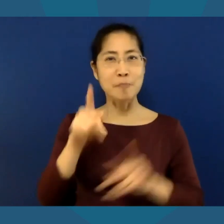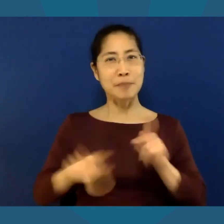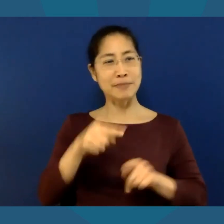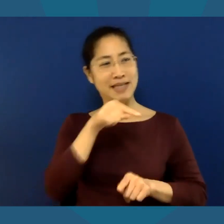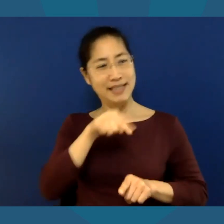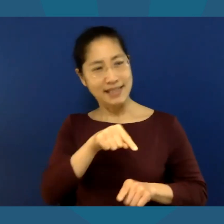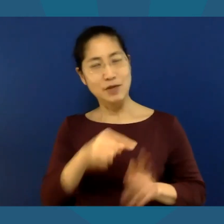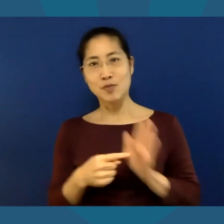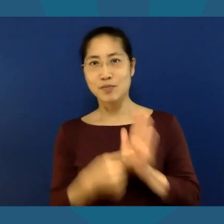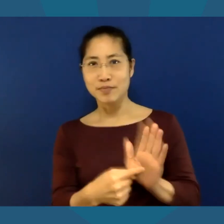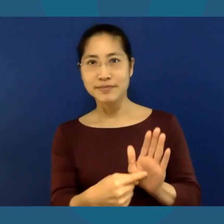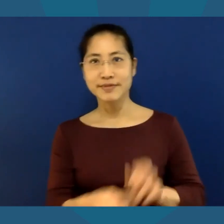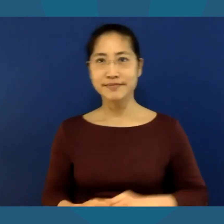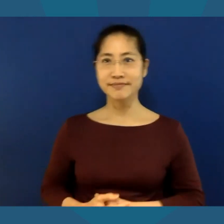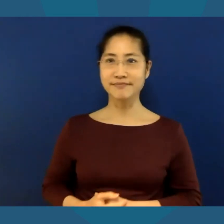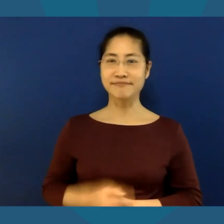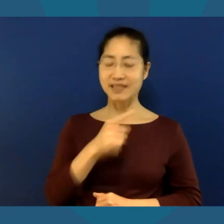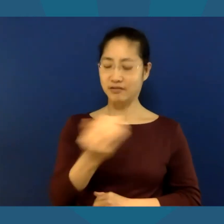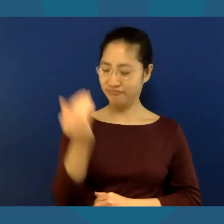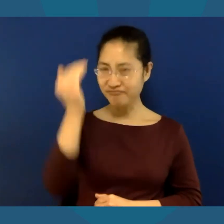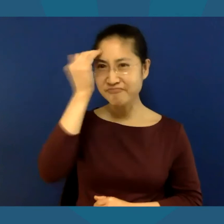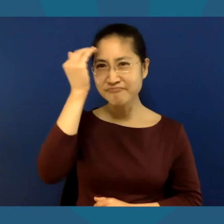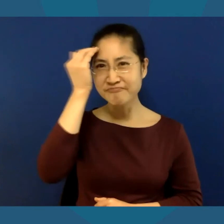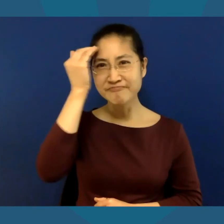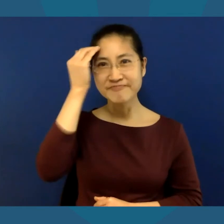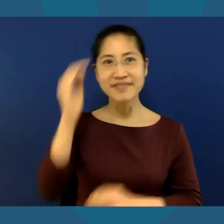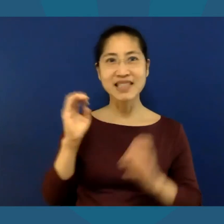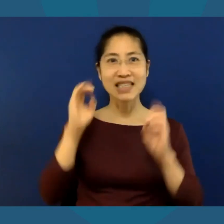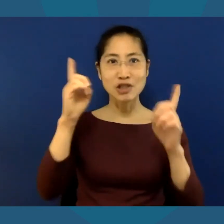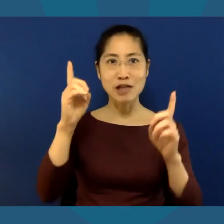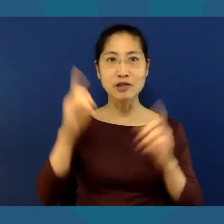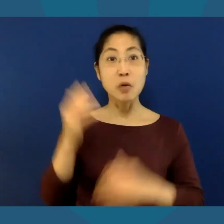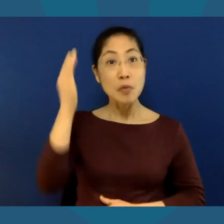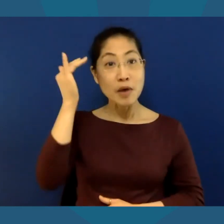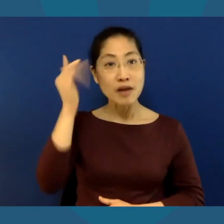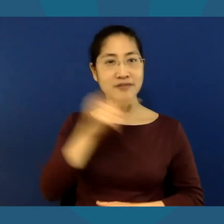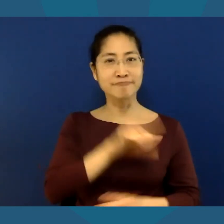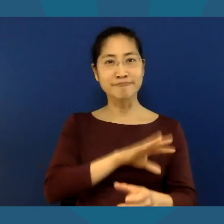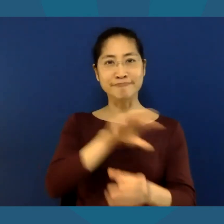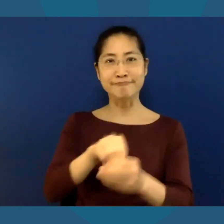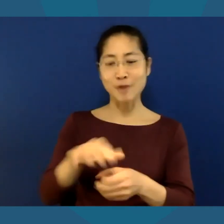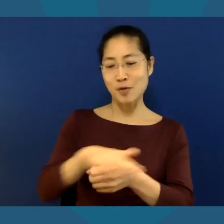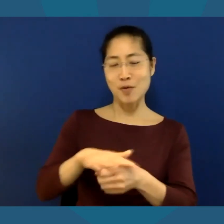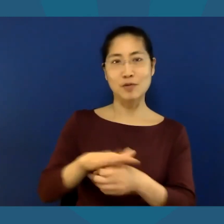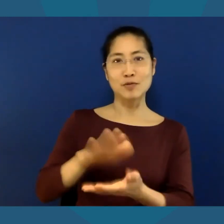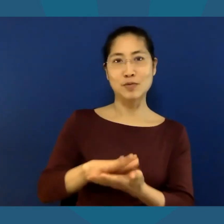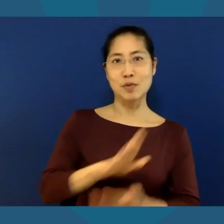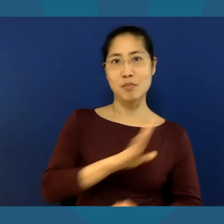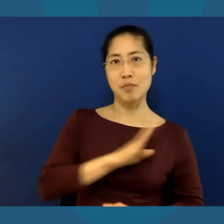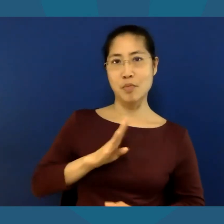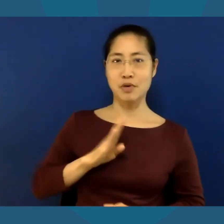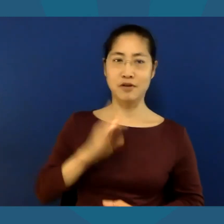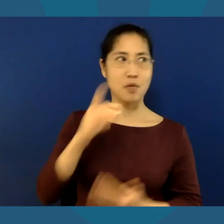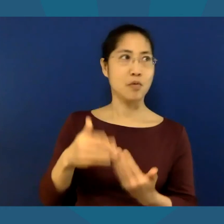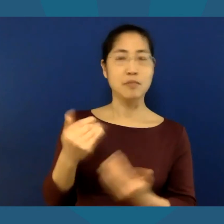T.J. Shope knows education very well. as a nearly 12-year